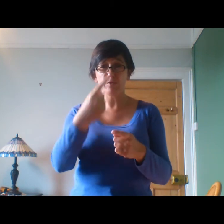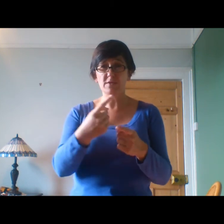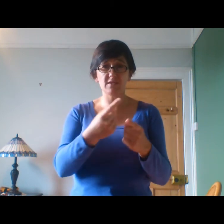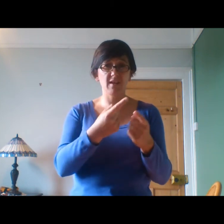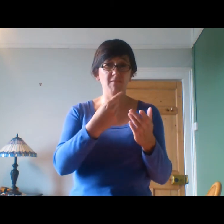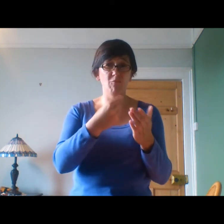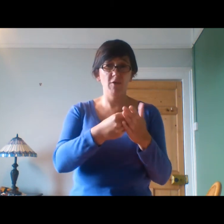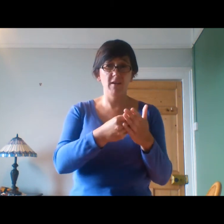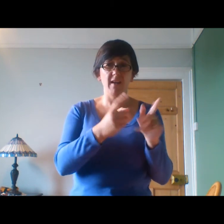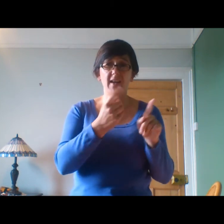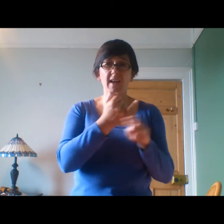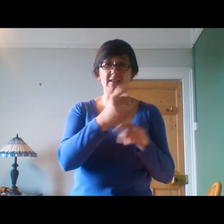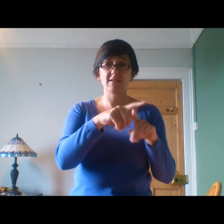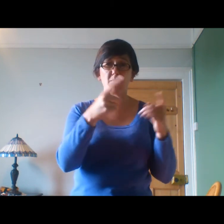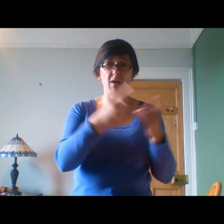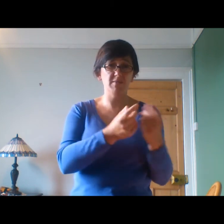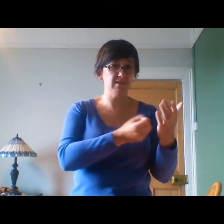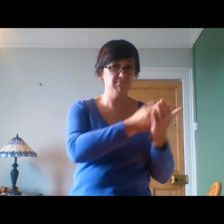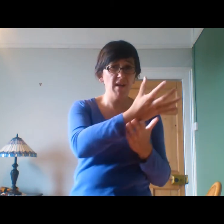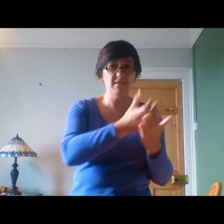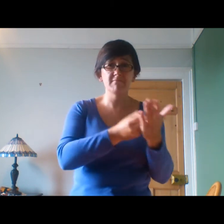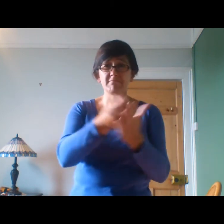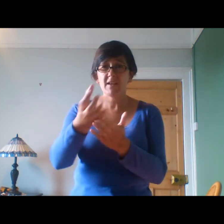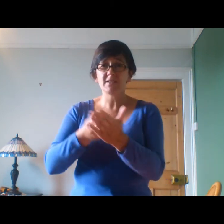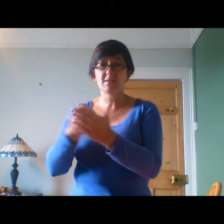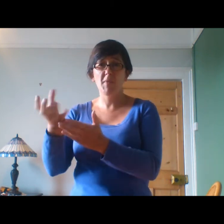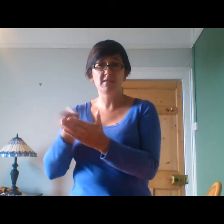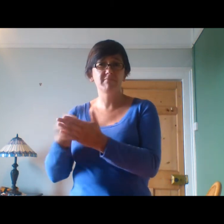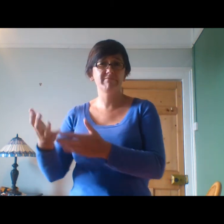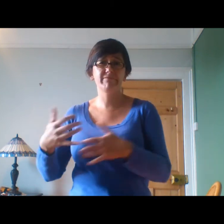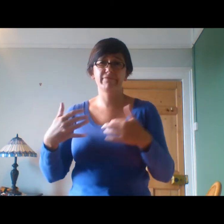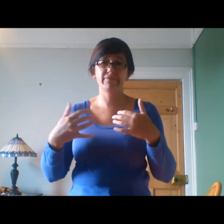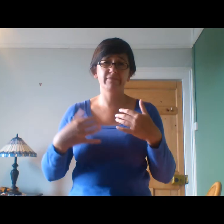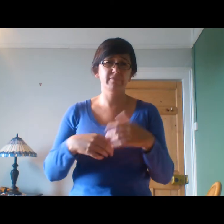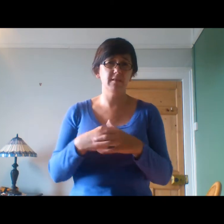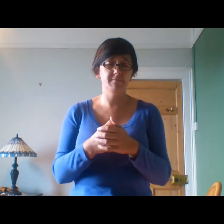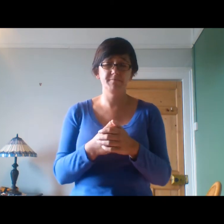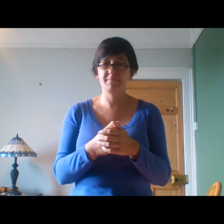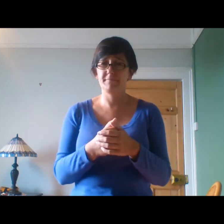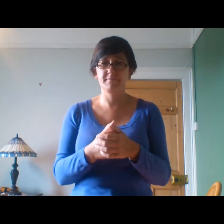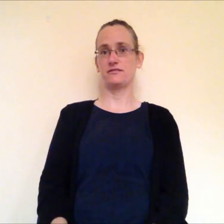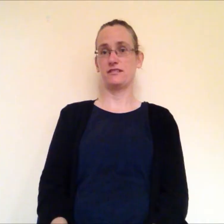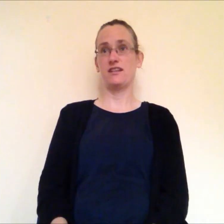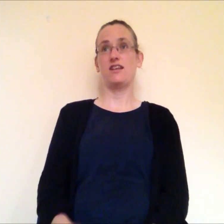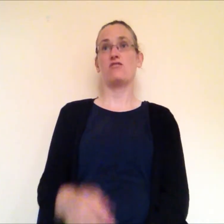departments. Exactly, and like I say, there's kind of false economy arguments where they're kind of saying,